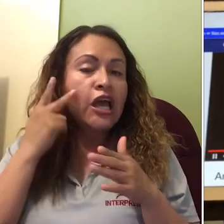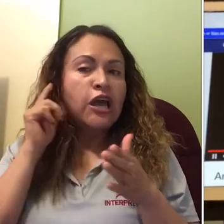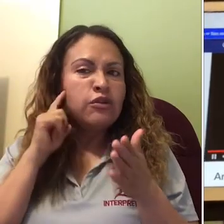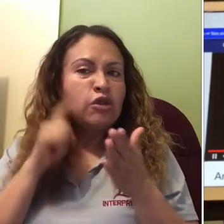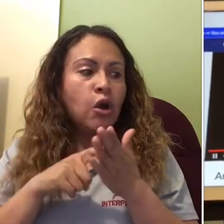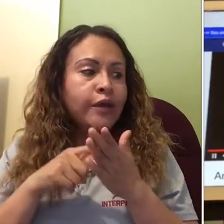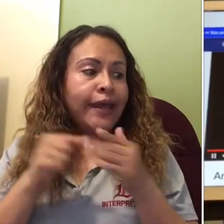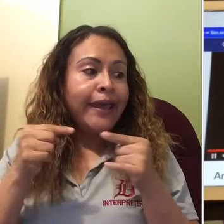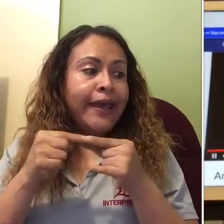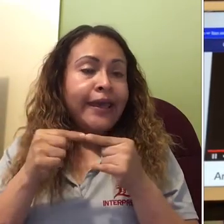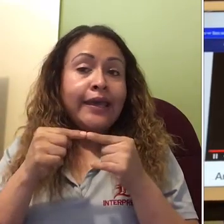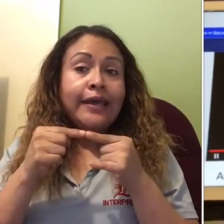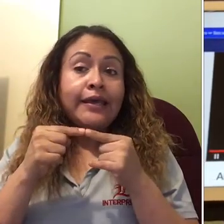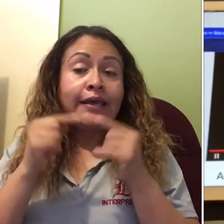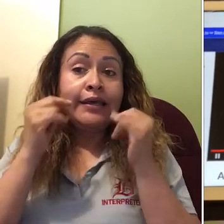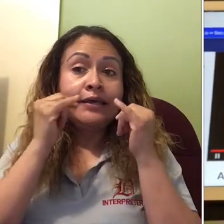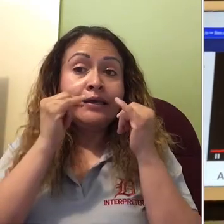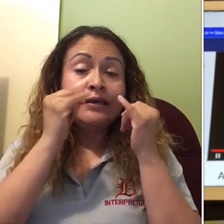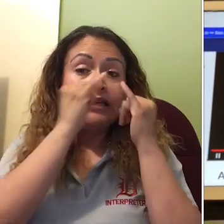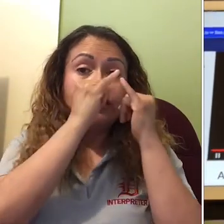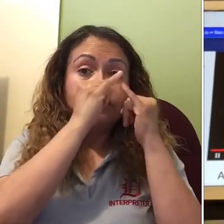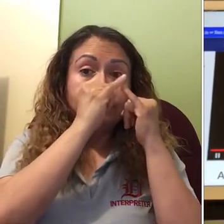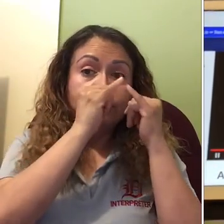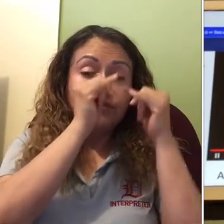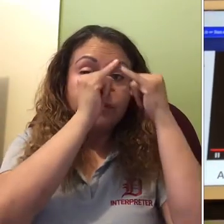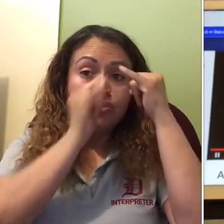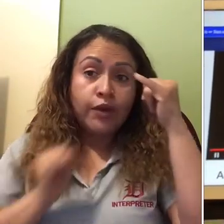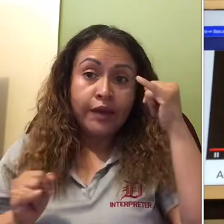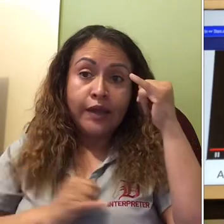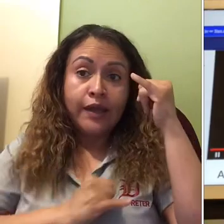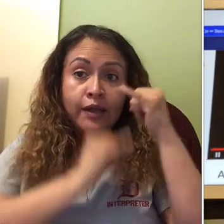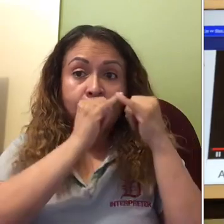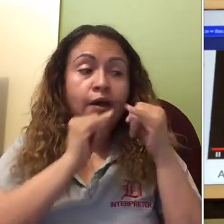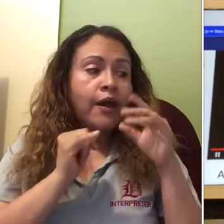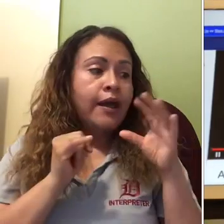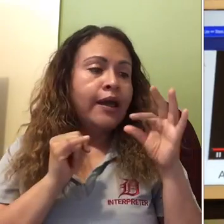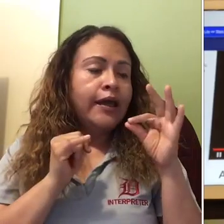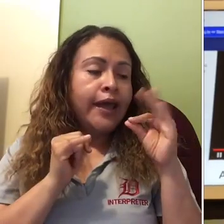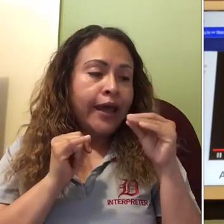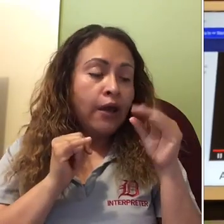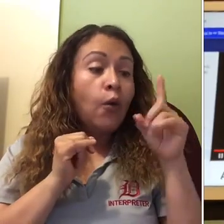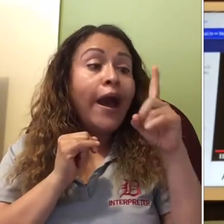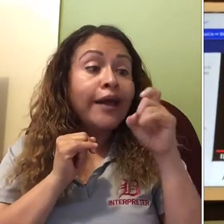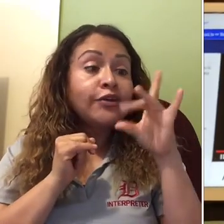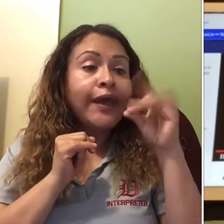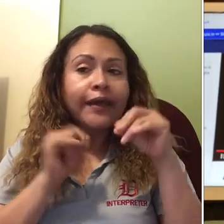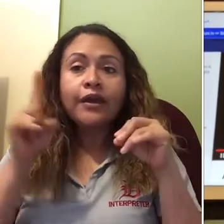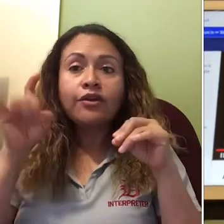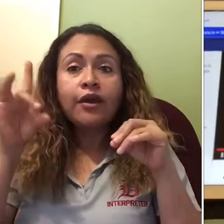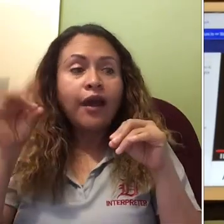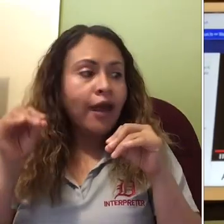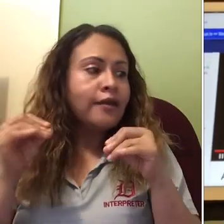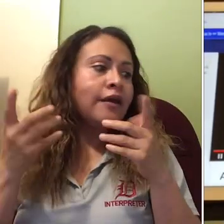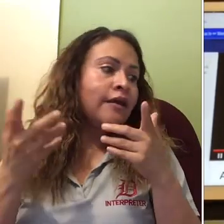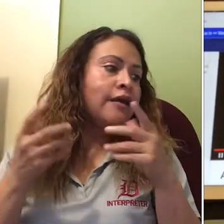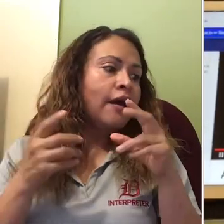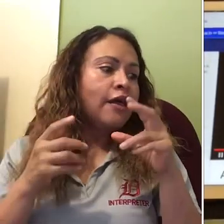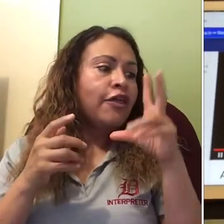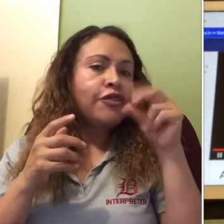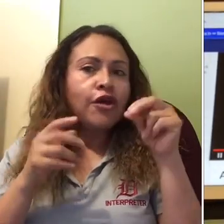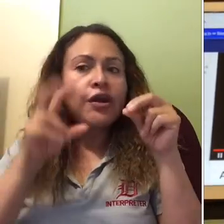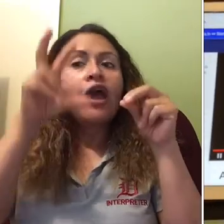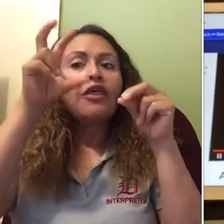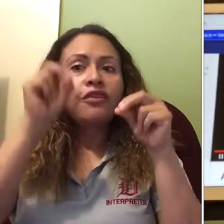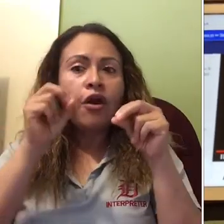these 2 independent triangles, you'd have to just say, well, they have to add up to 180, so this has to be 30 degrees. this has to be 30 degrees. All the angles are the